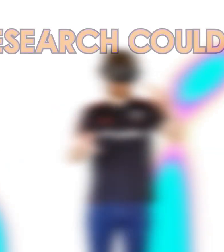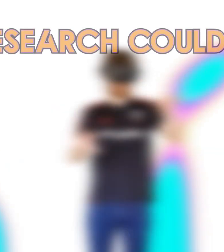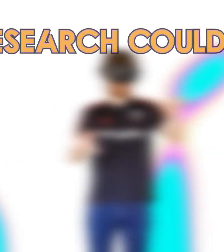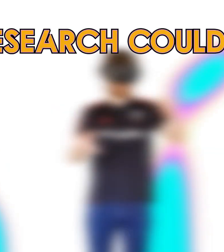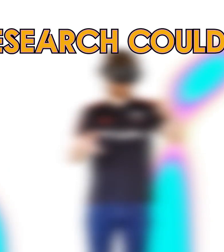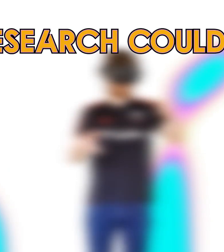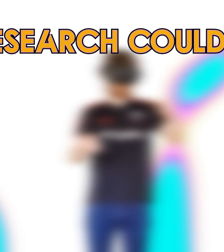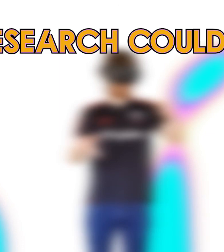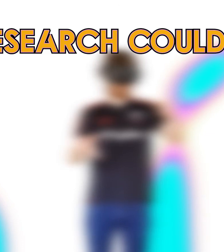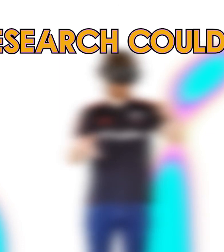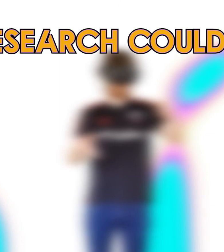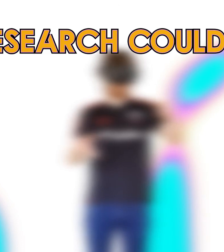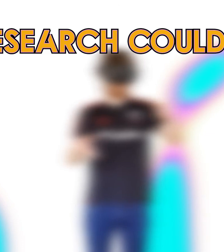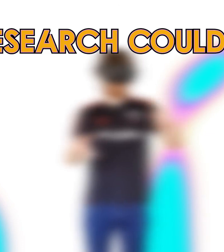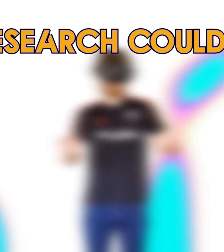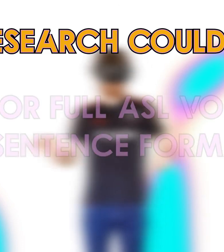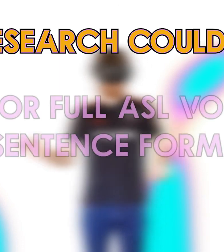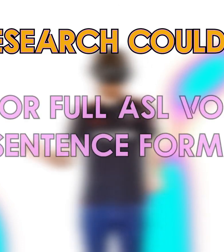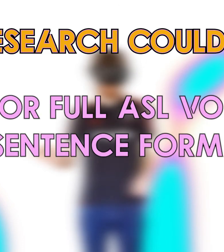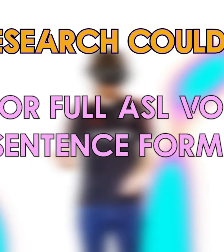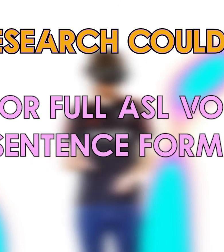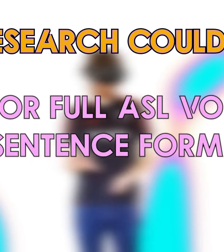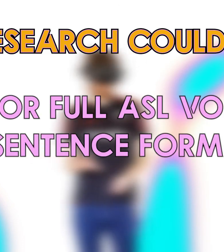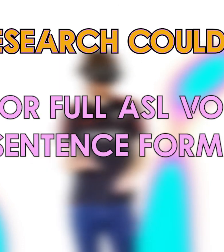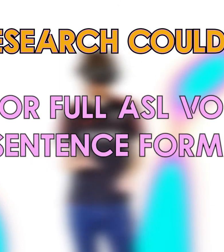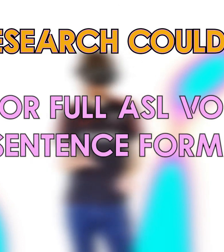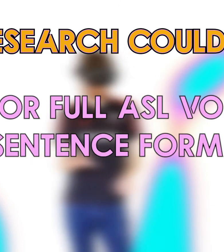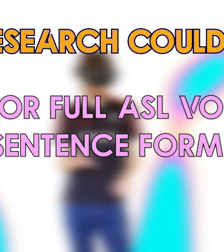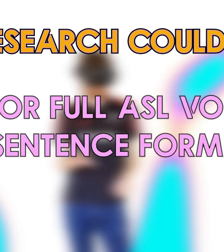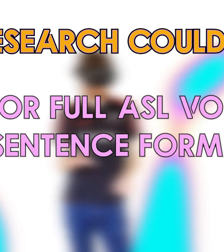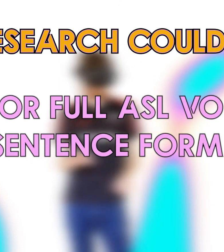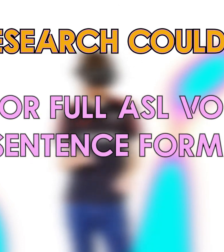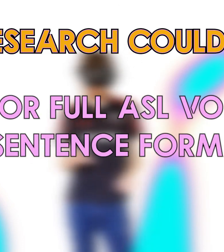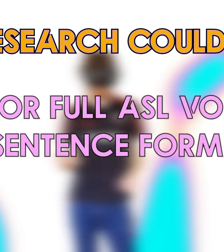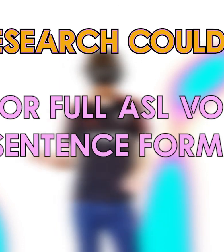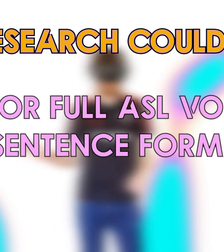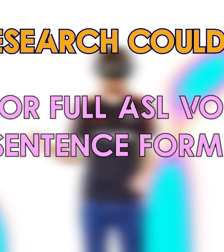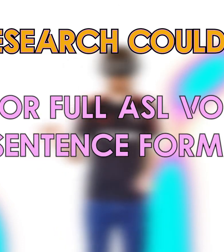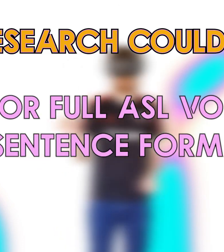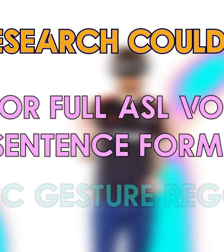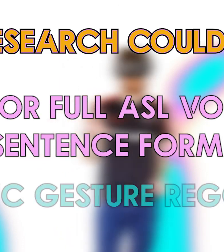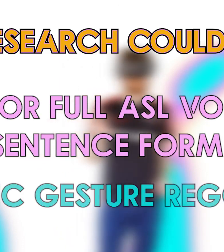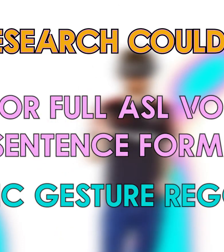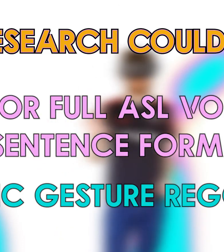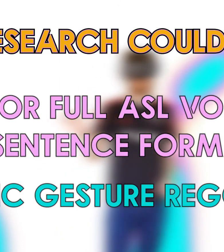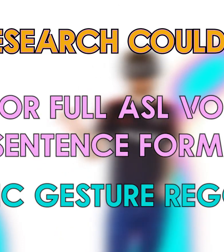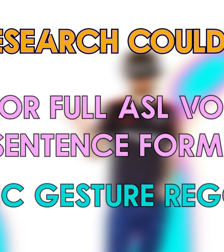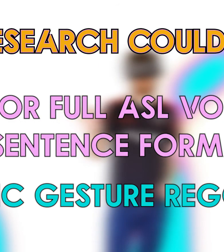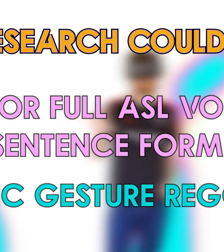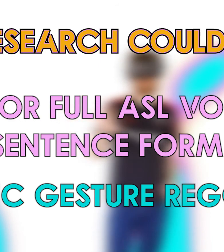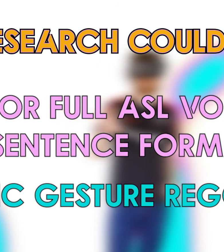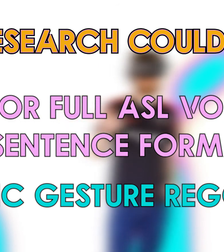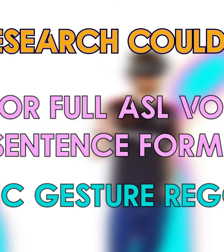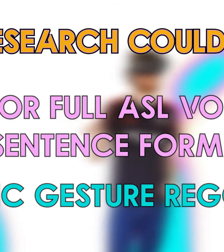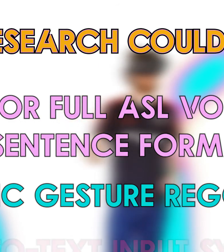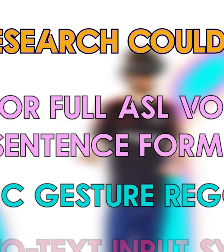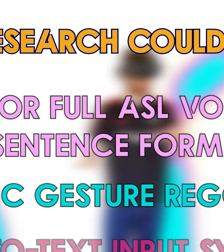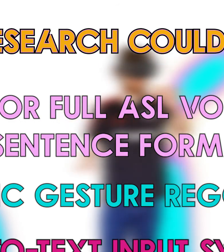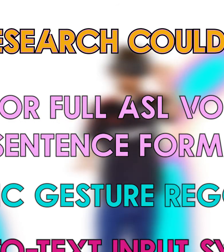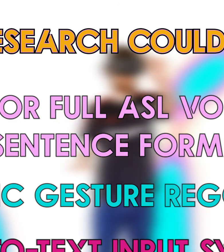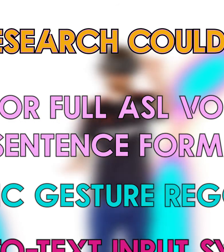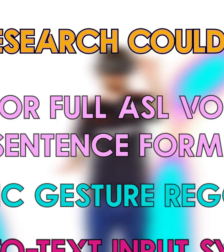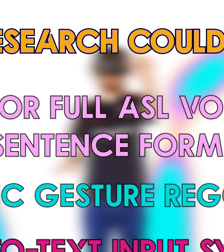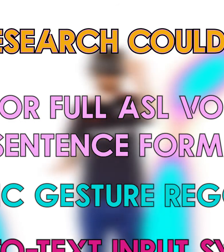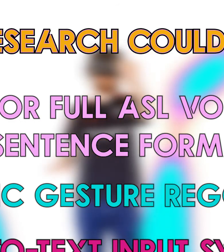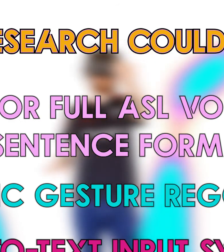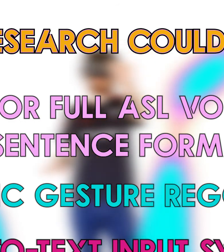game to include basic ASL vocabulary and sentence formation. To do that, further research is needed in dynamic gesture recognition